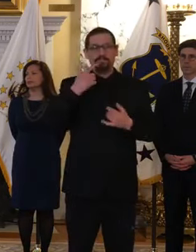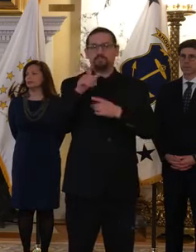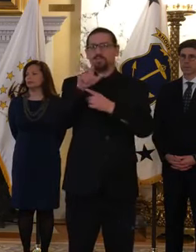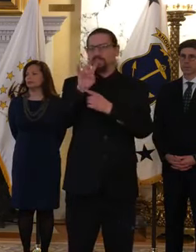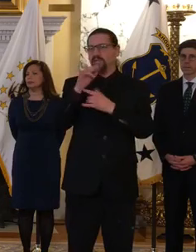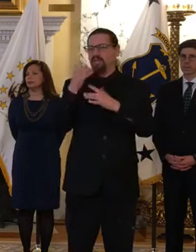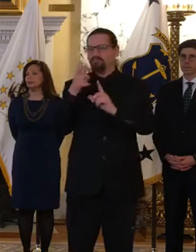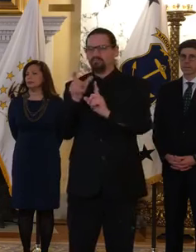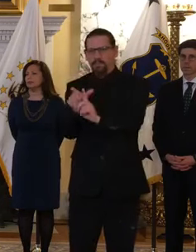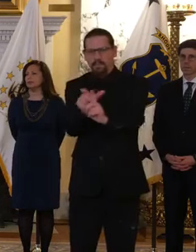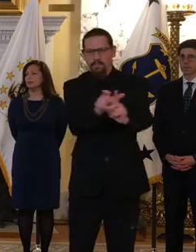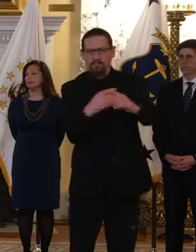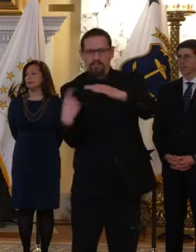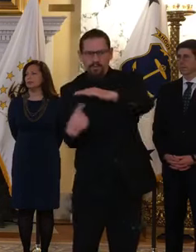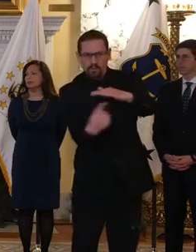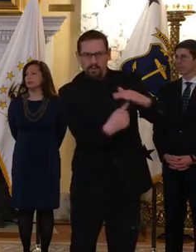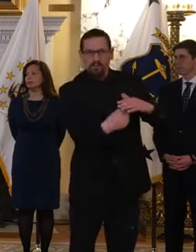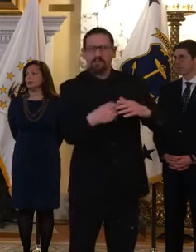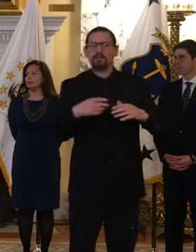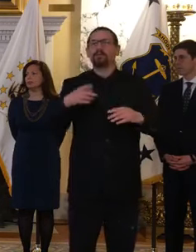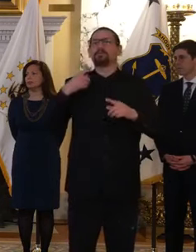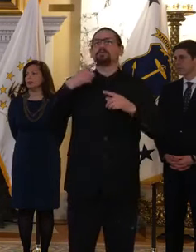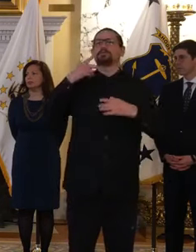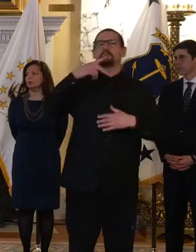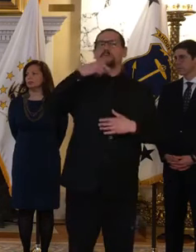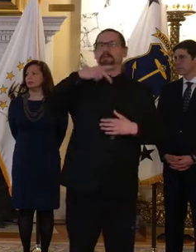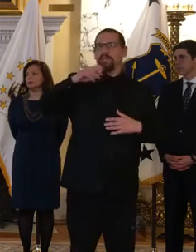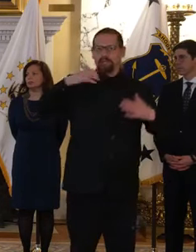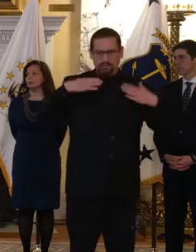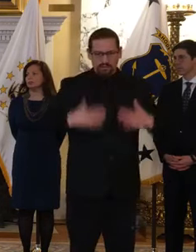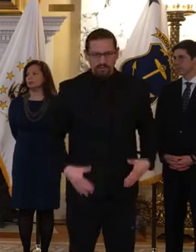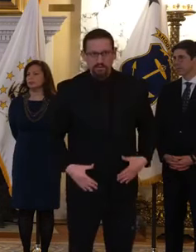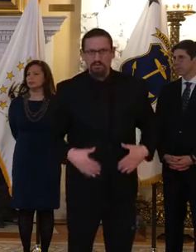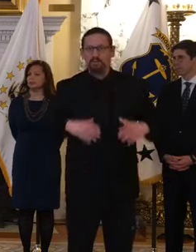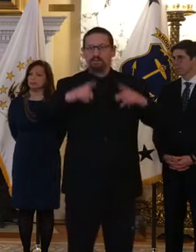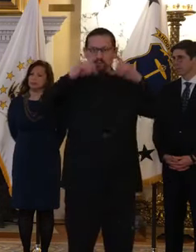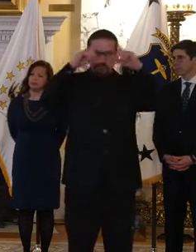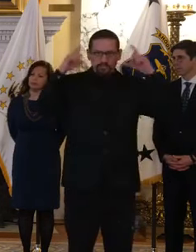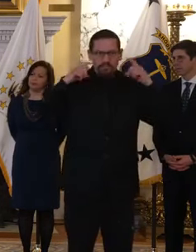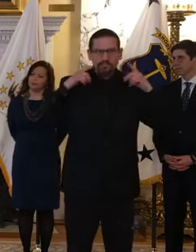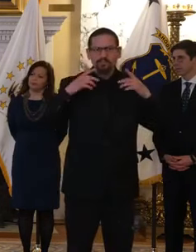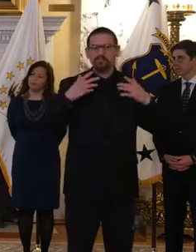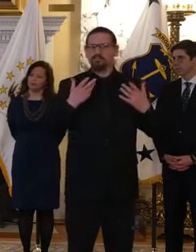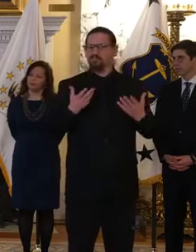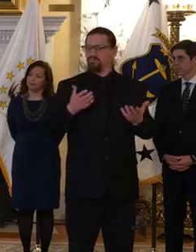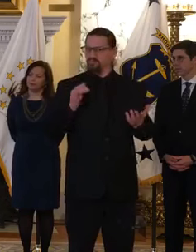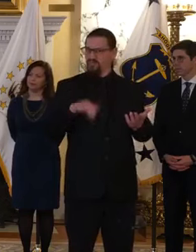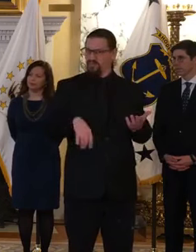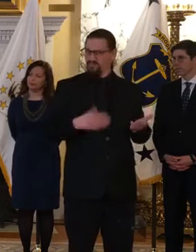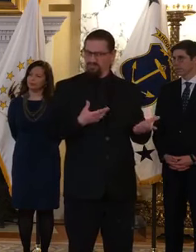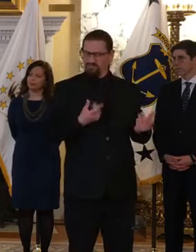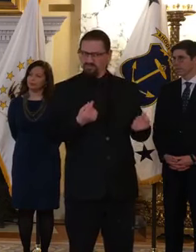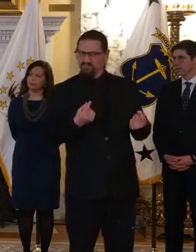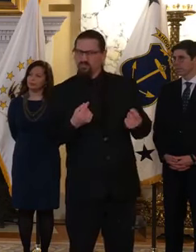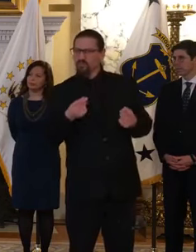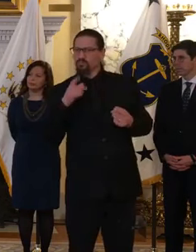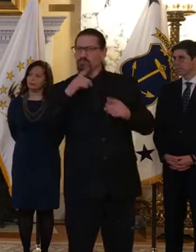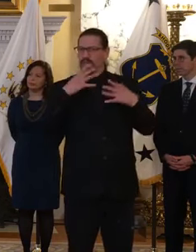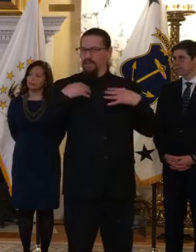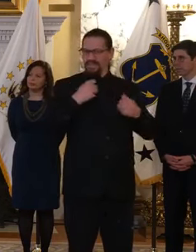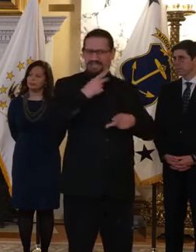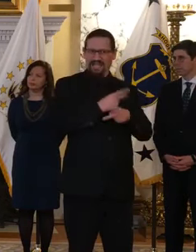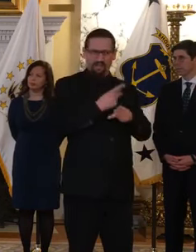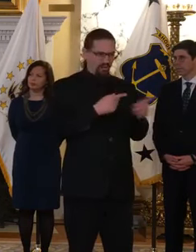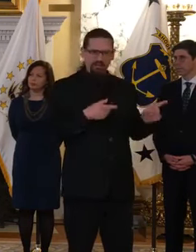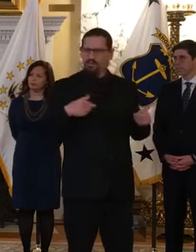screened and monitored for symptoms. Should these healthcare workers be quarantining? Yeah, so the answer is the